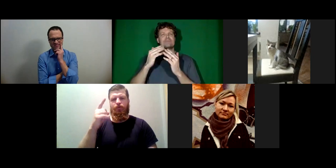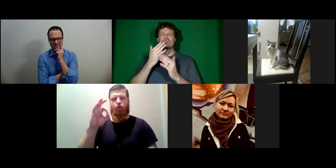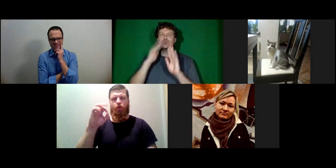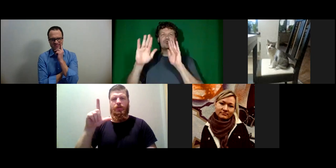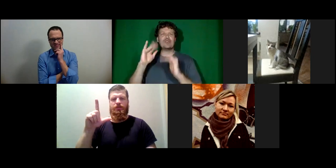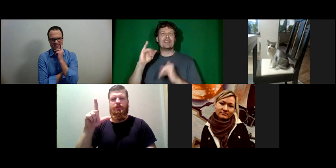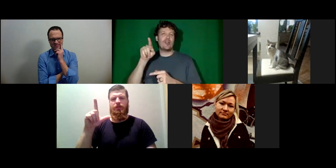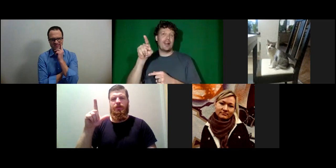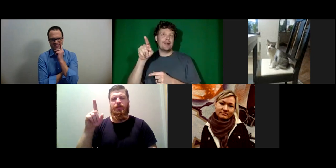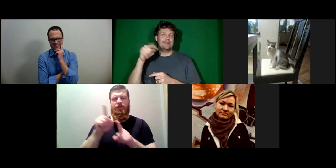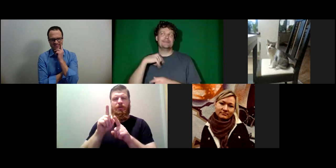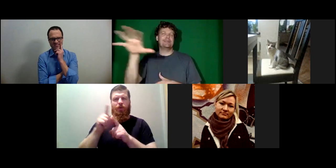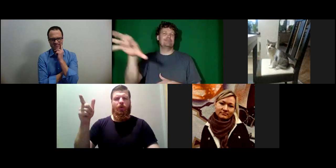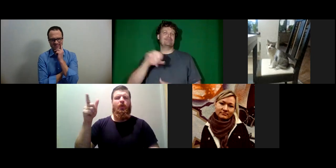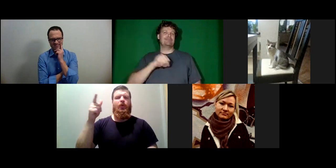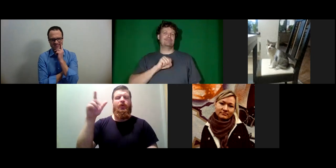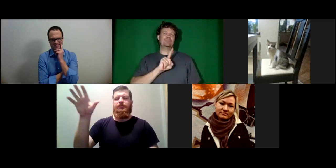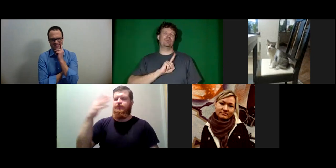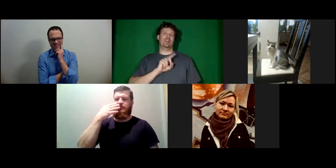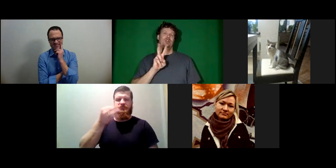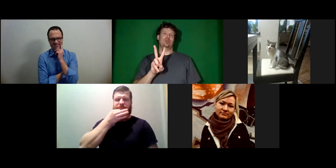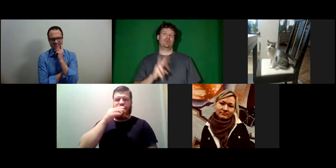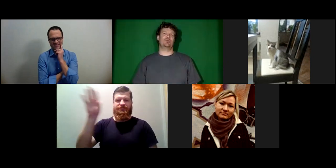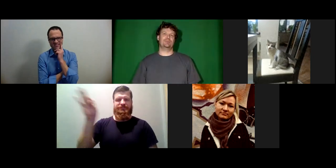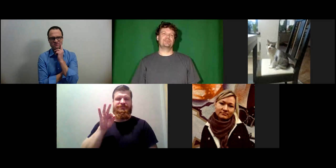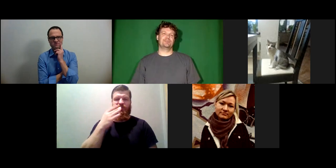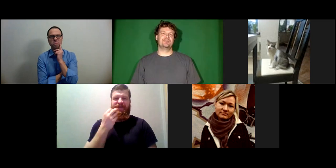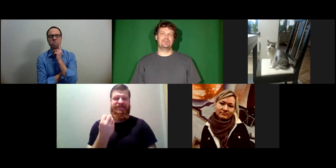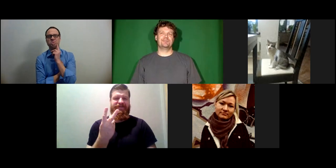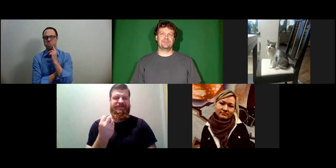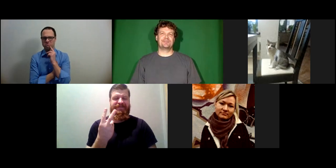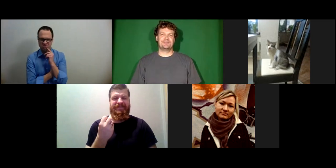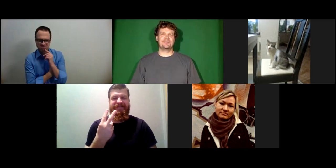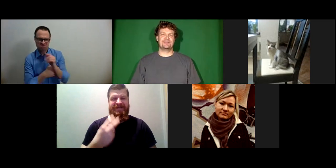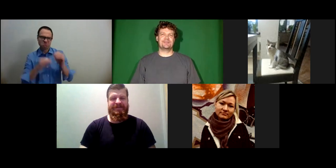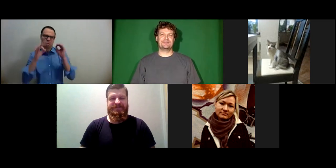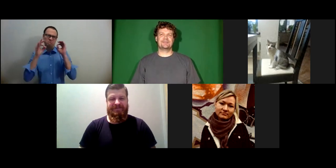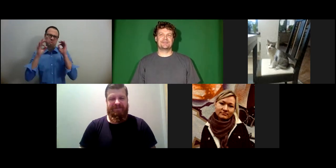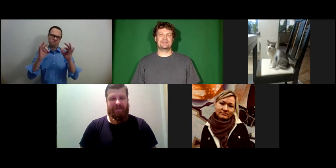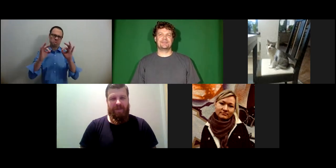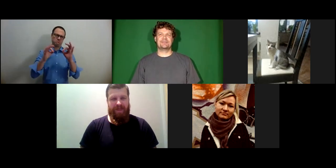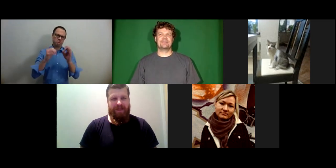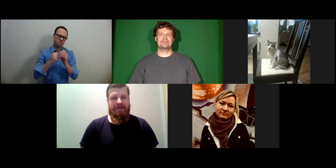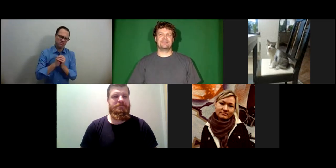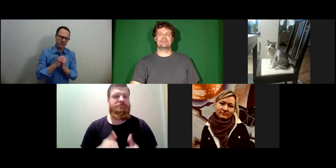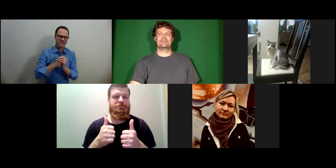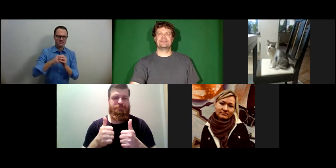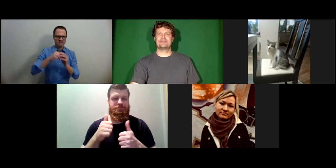He was an idol to me and he wore the number 12. So that's why I chose the number 12, because of him.